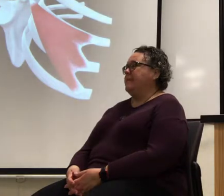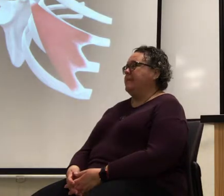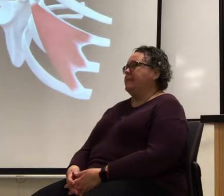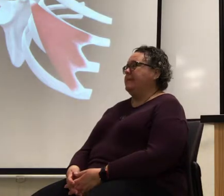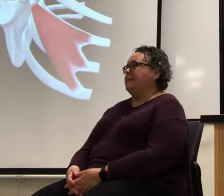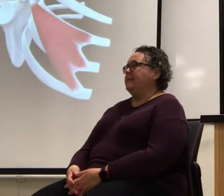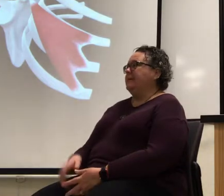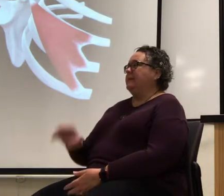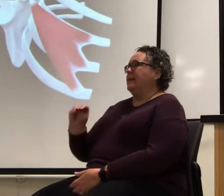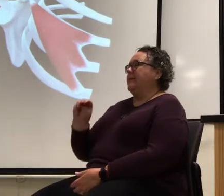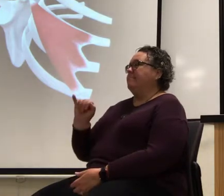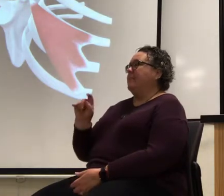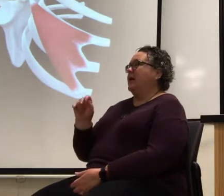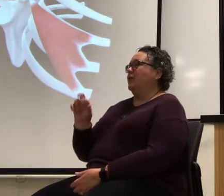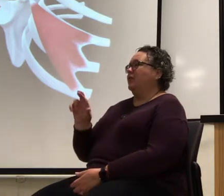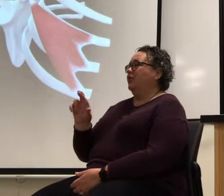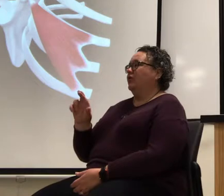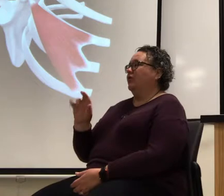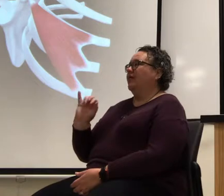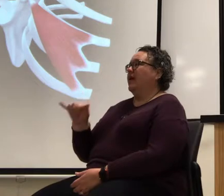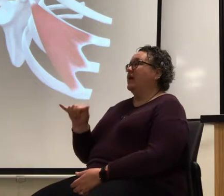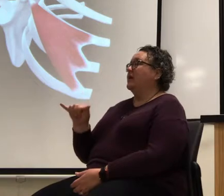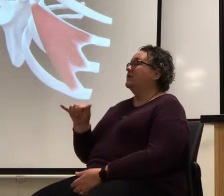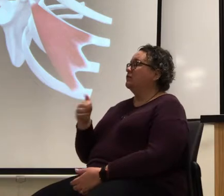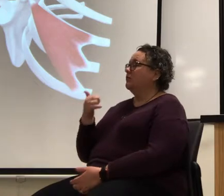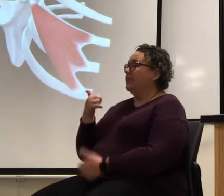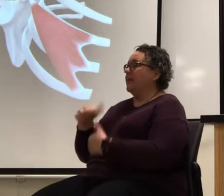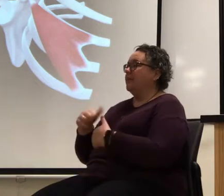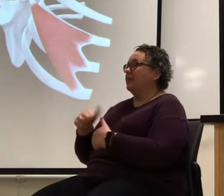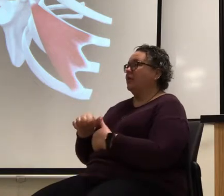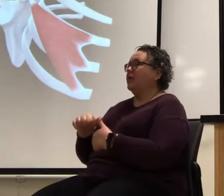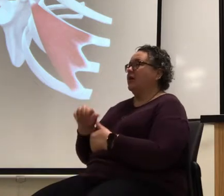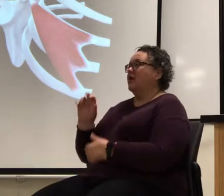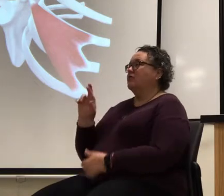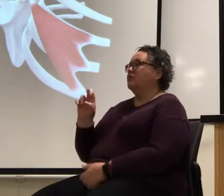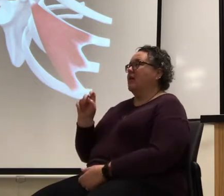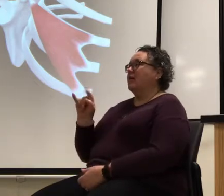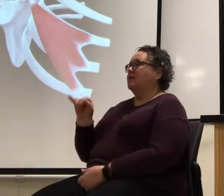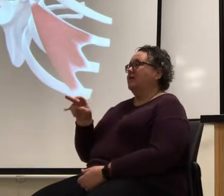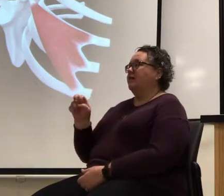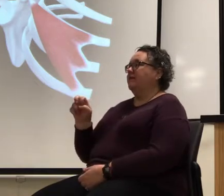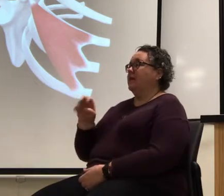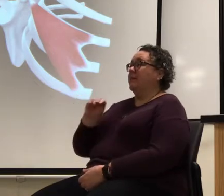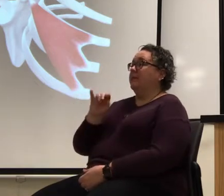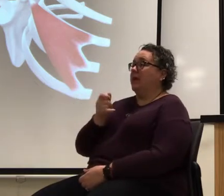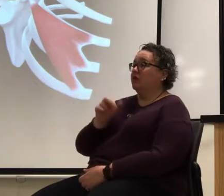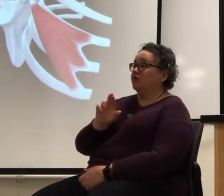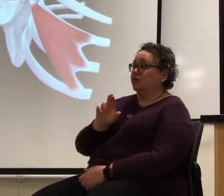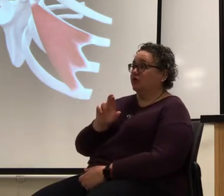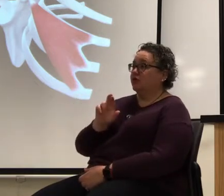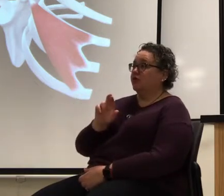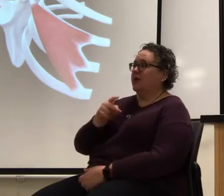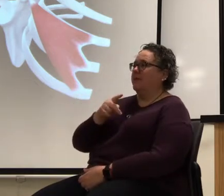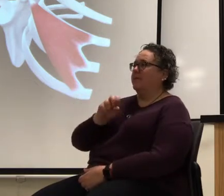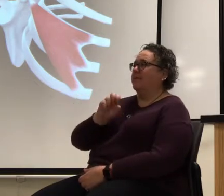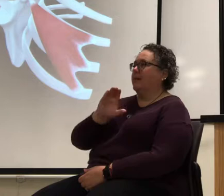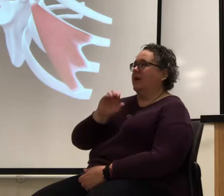And then minor. Minor is a relative term. There's major that you have to know. Pectoral is major.